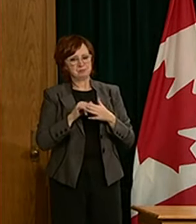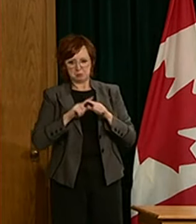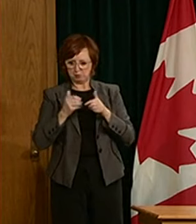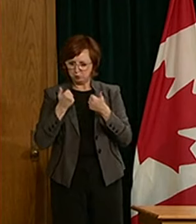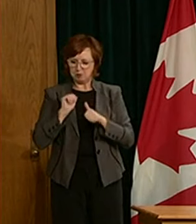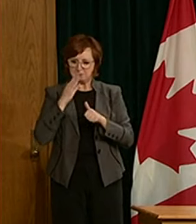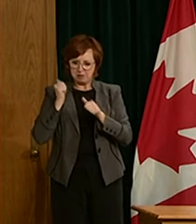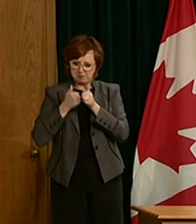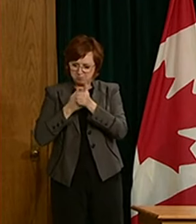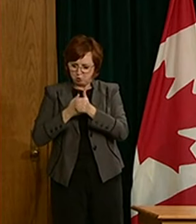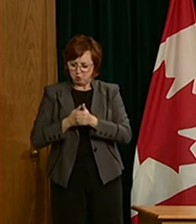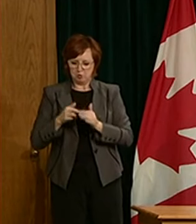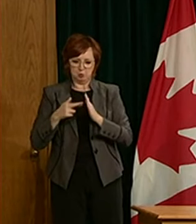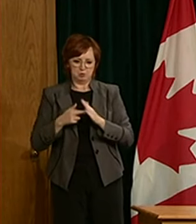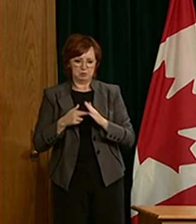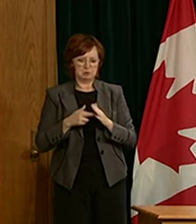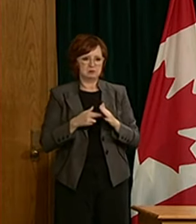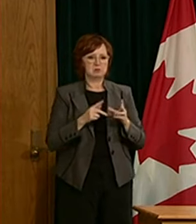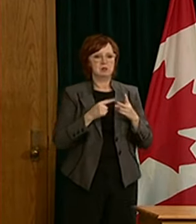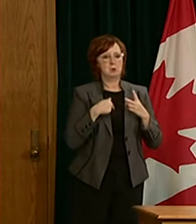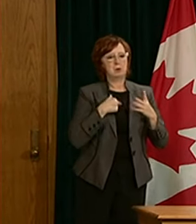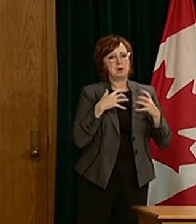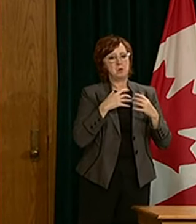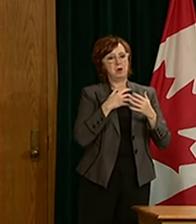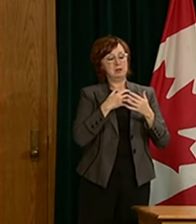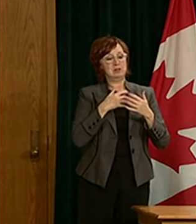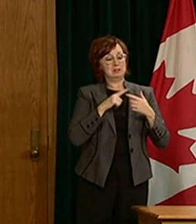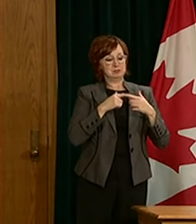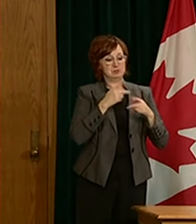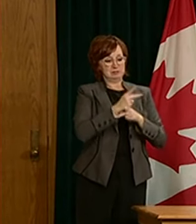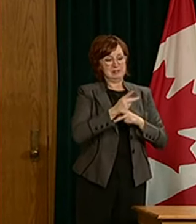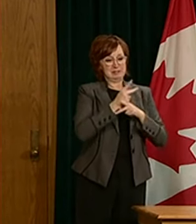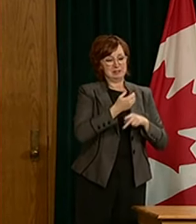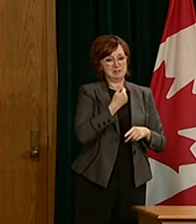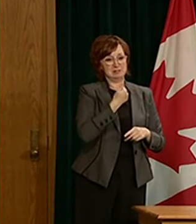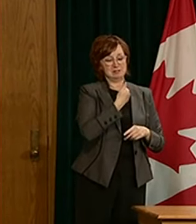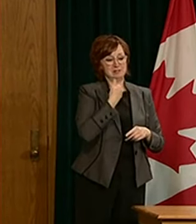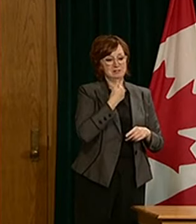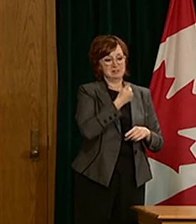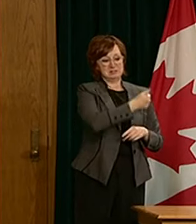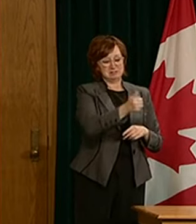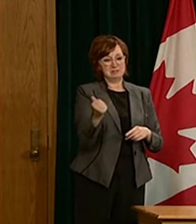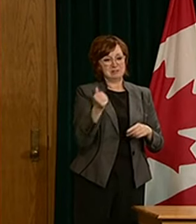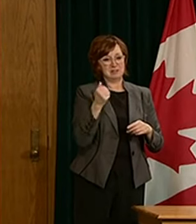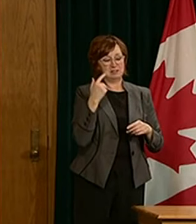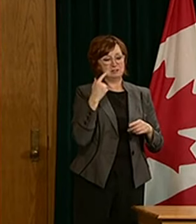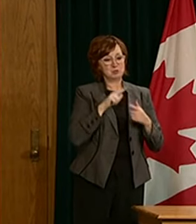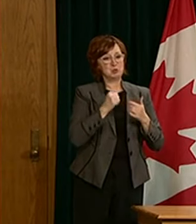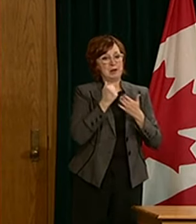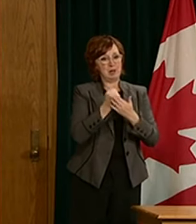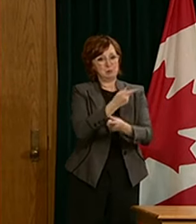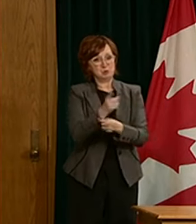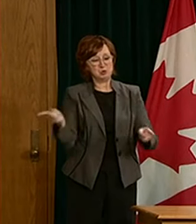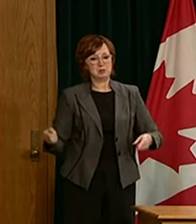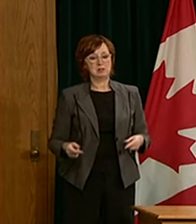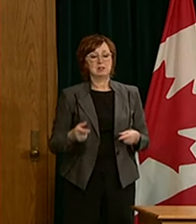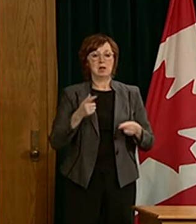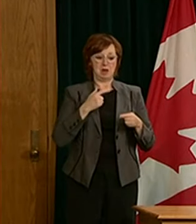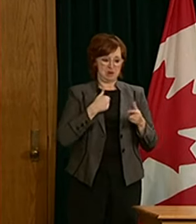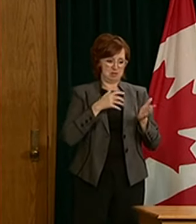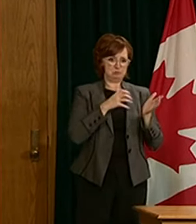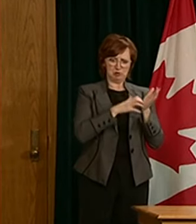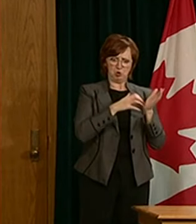there when you need us. I practice clinically as a physician. I work regularly in 2 intensive care units